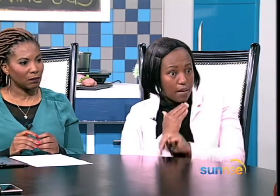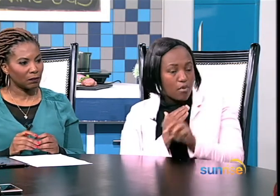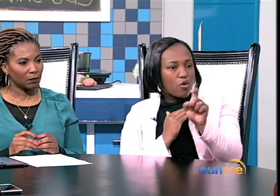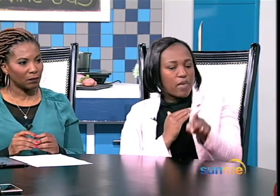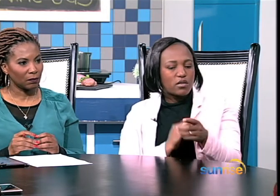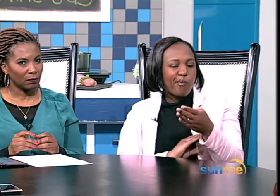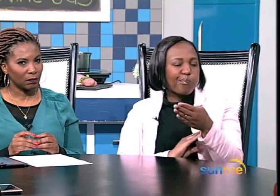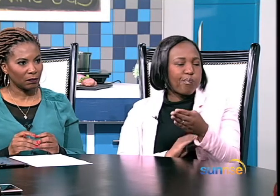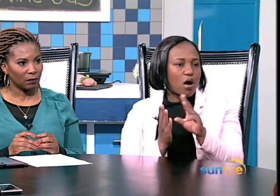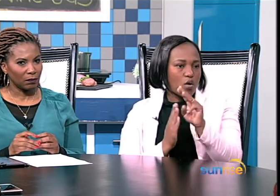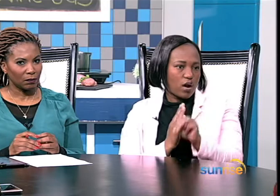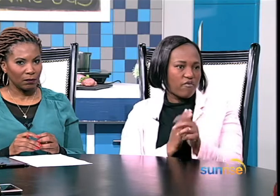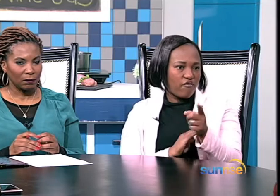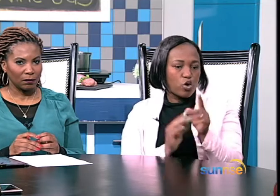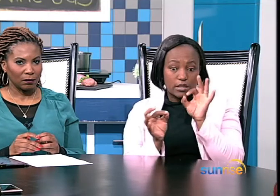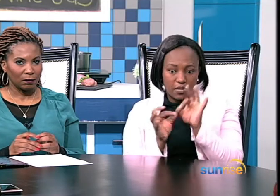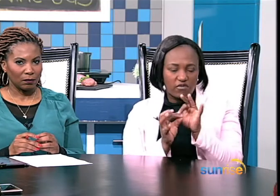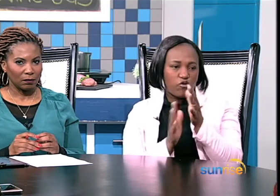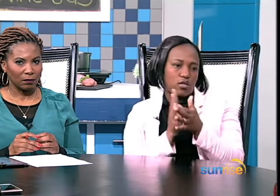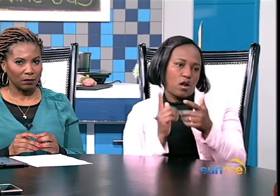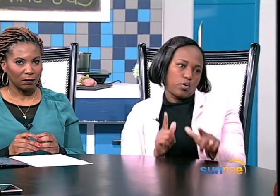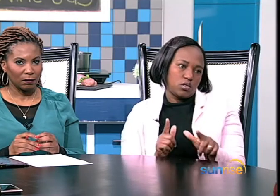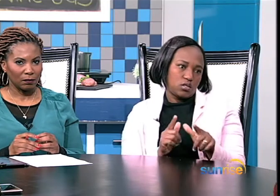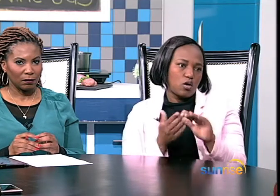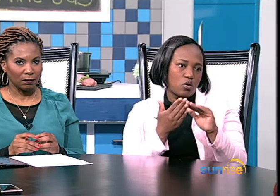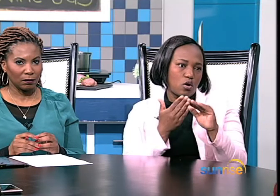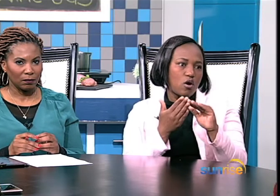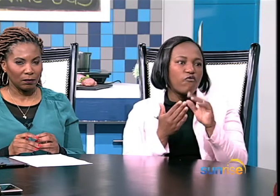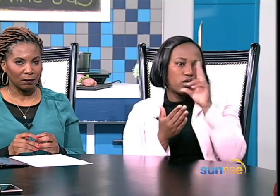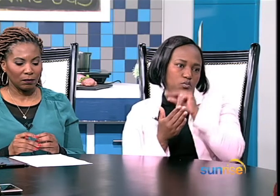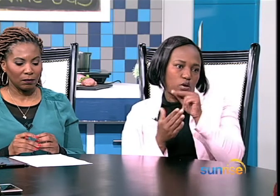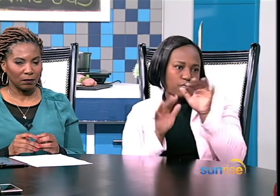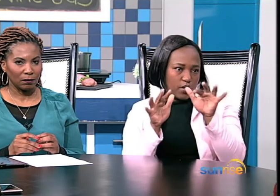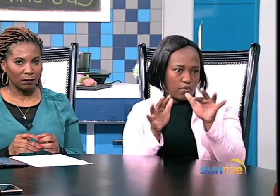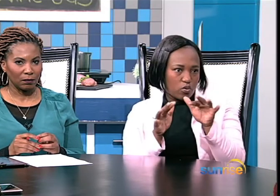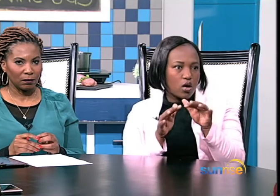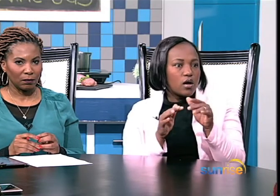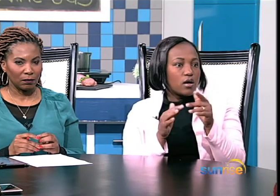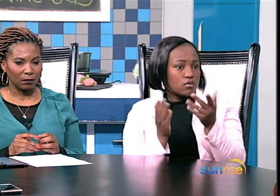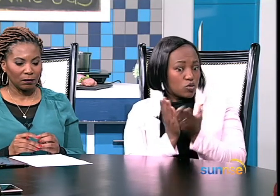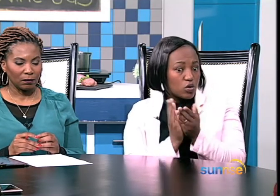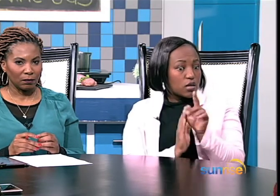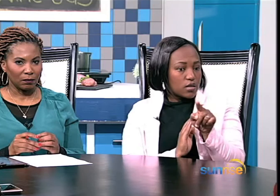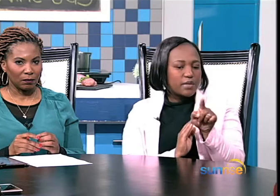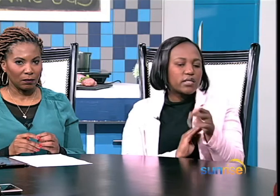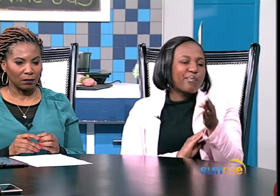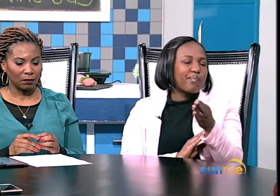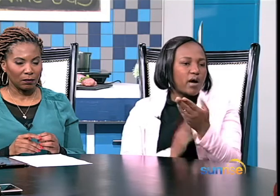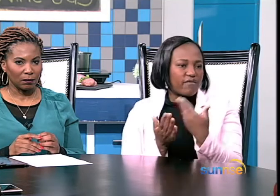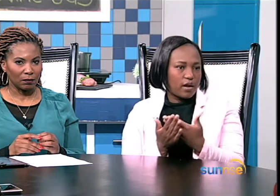curriculum specifically meant for the sign language community speakers. Schools should be available, and that basically is supposed to be